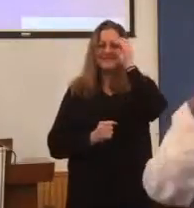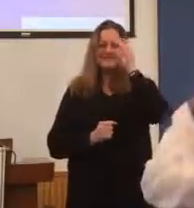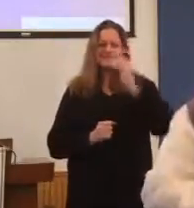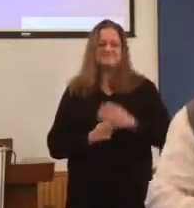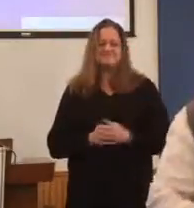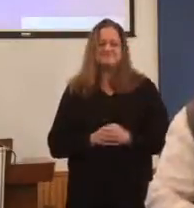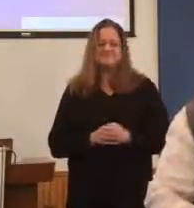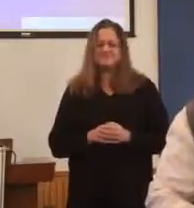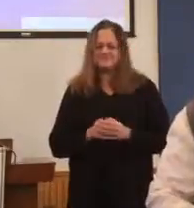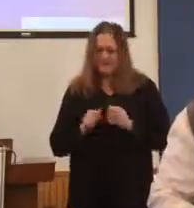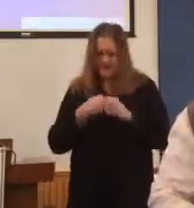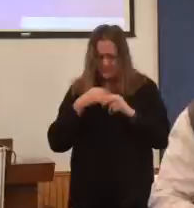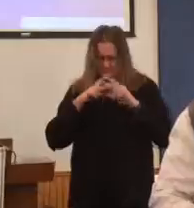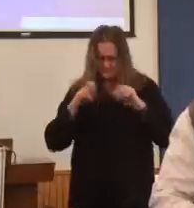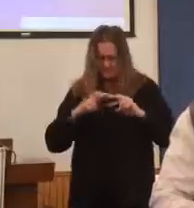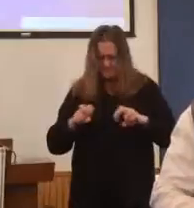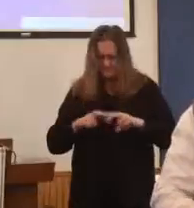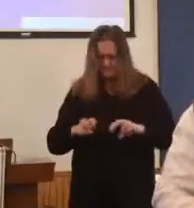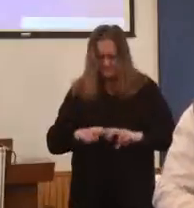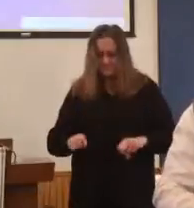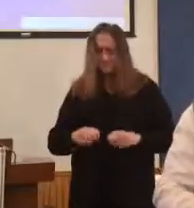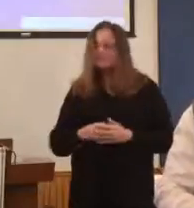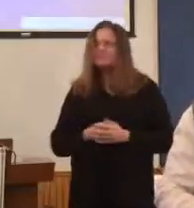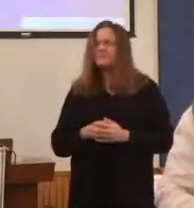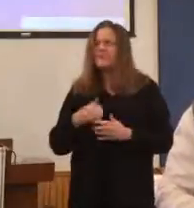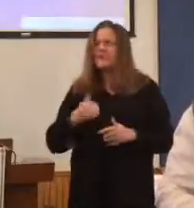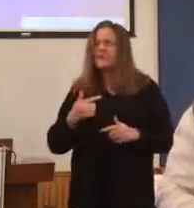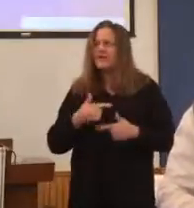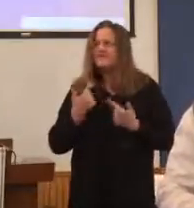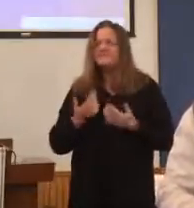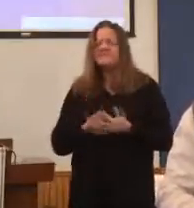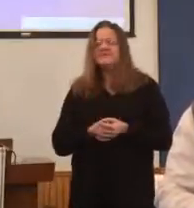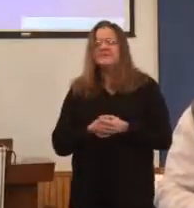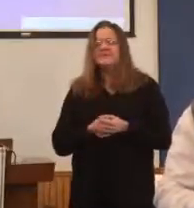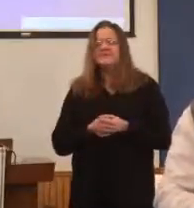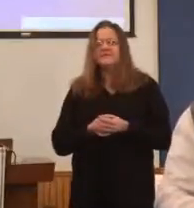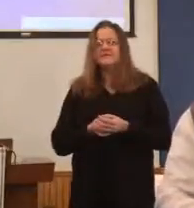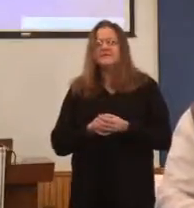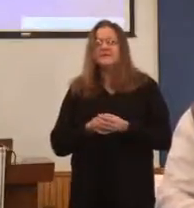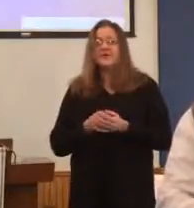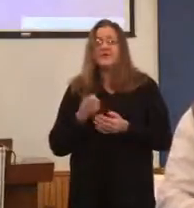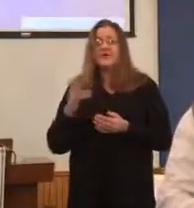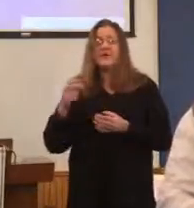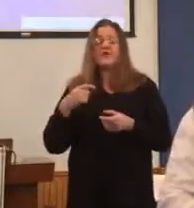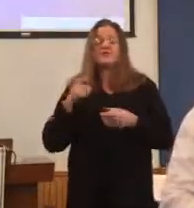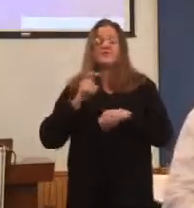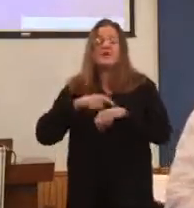But we examine our lives. Or we said, you know, it's time for me to come out.